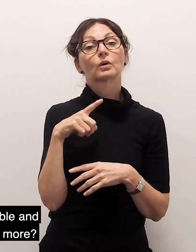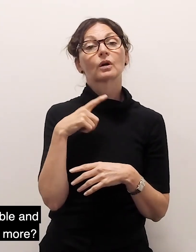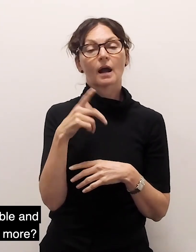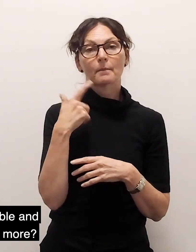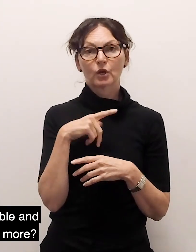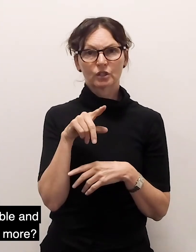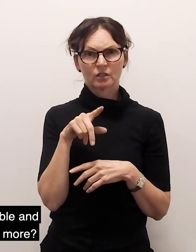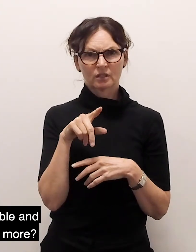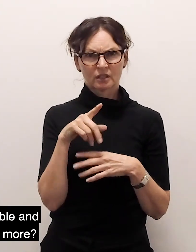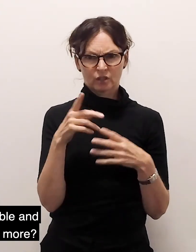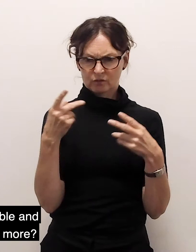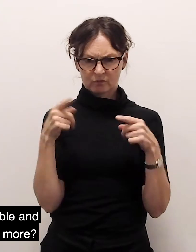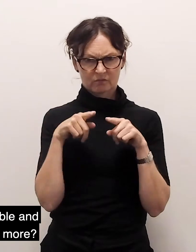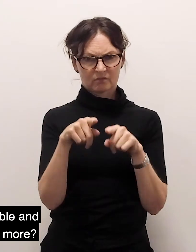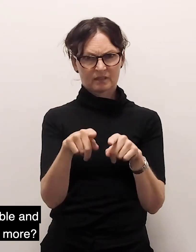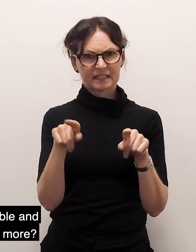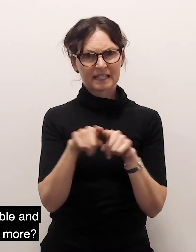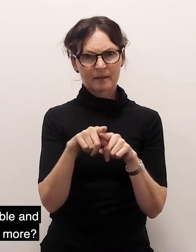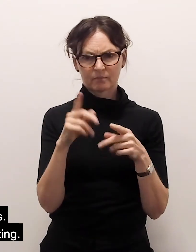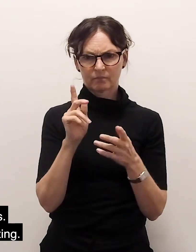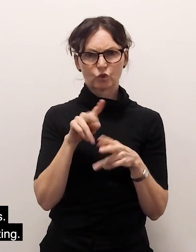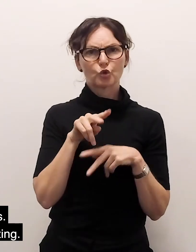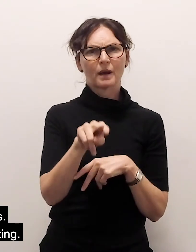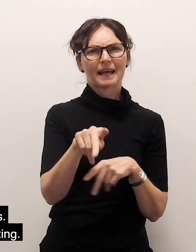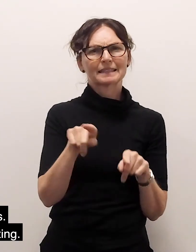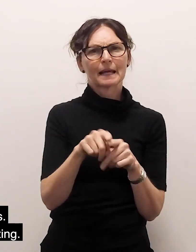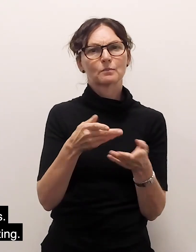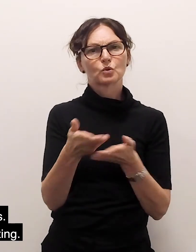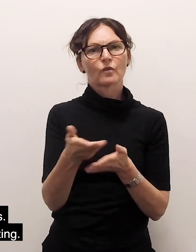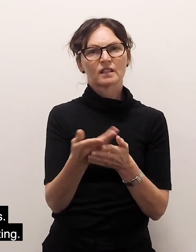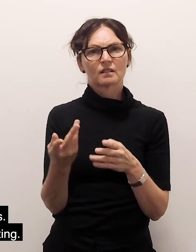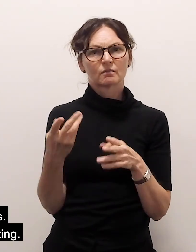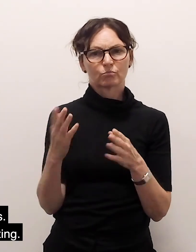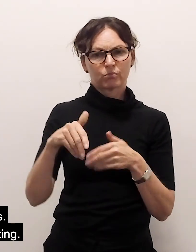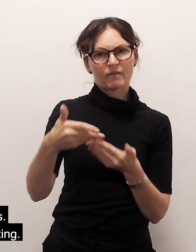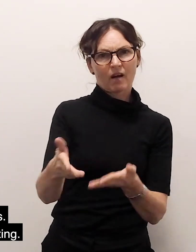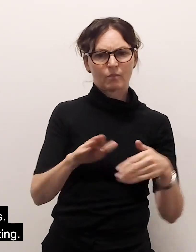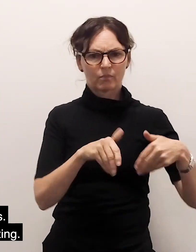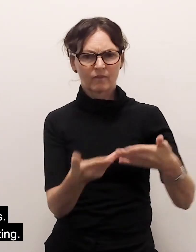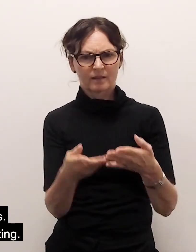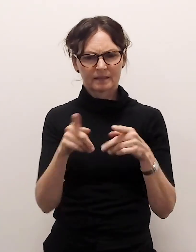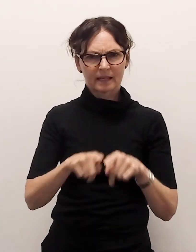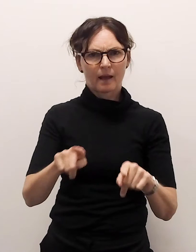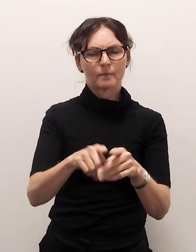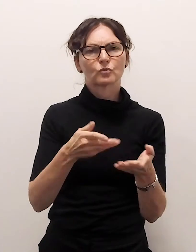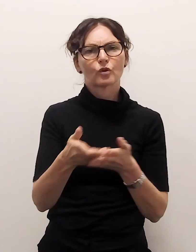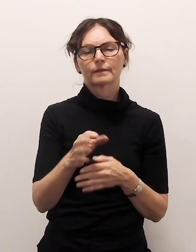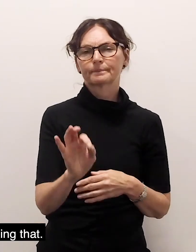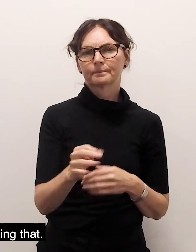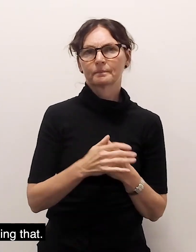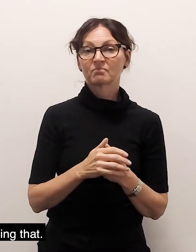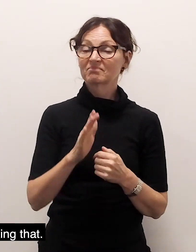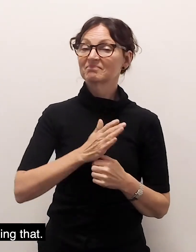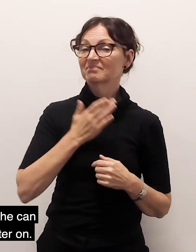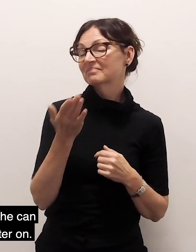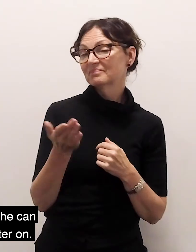you understand reasonable and necessary a little bit more? Yeah. Yes. Good. It's interesting. So, great. Well,